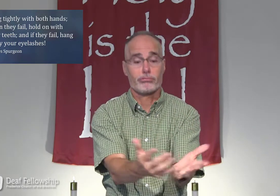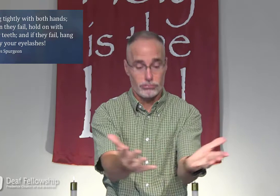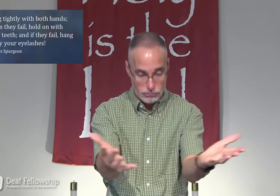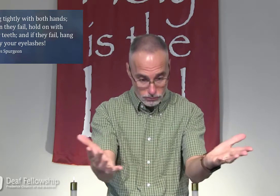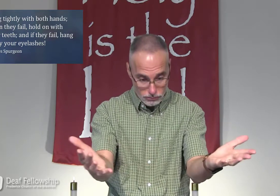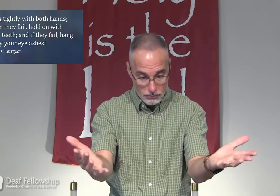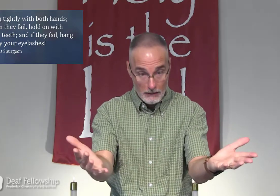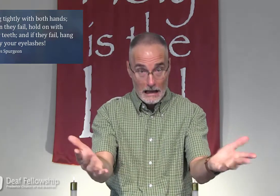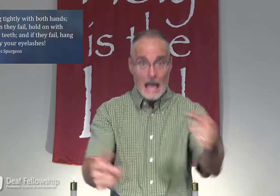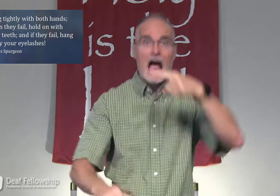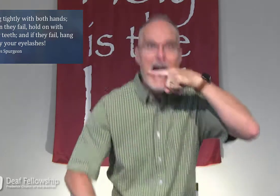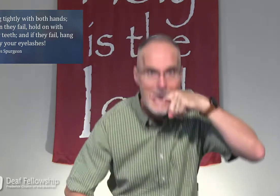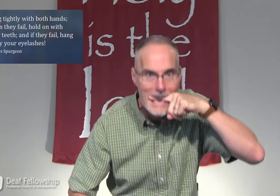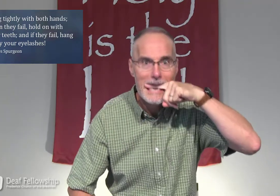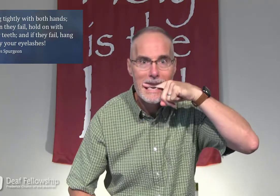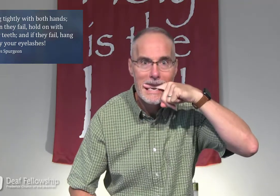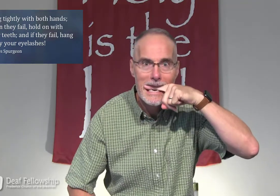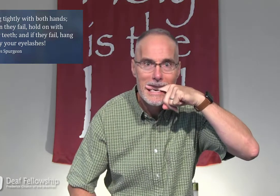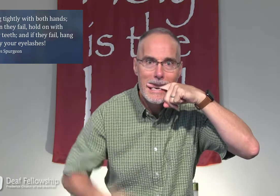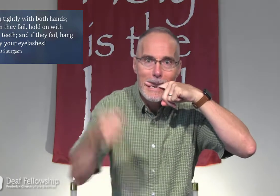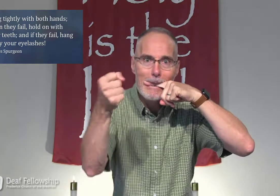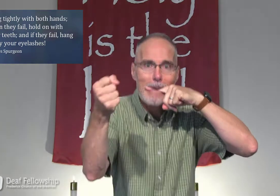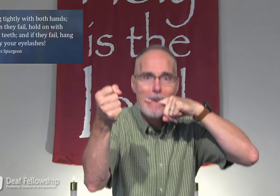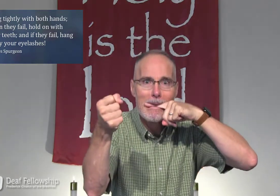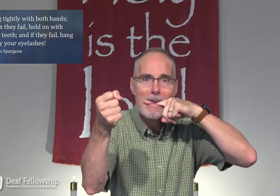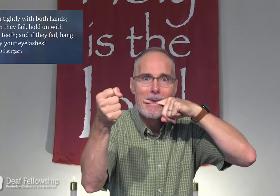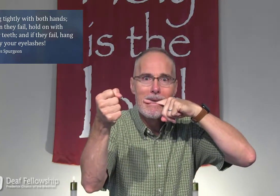fail, hold on with your teeth.